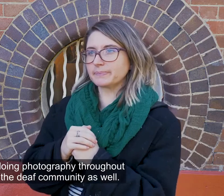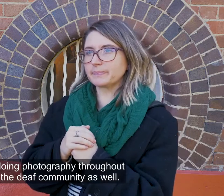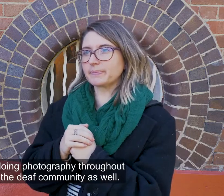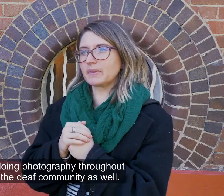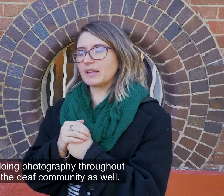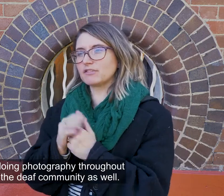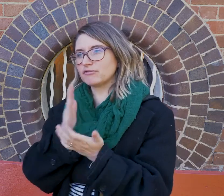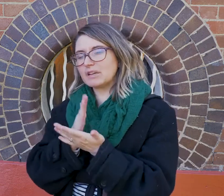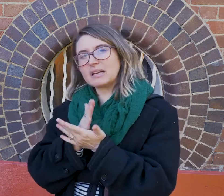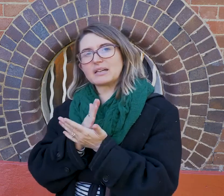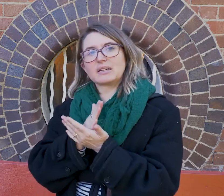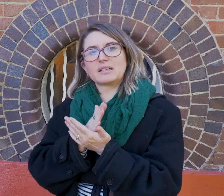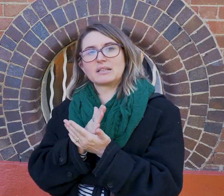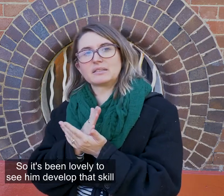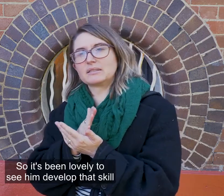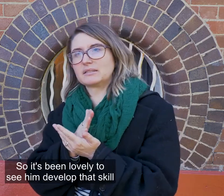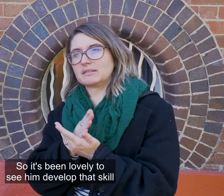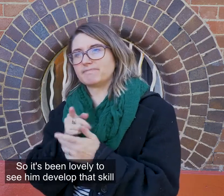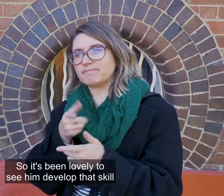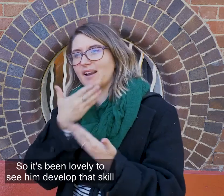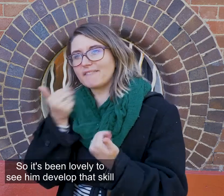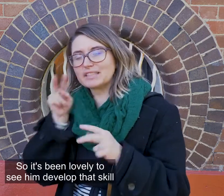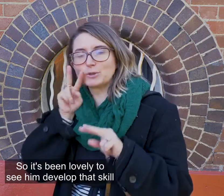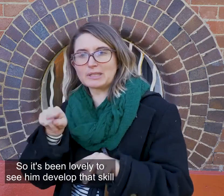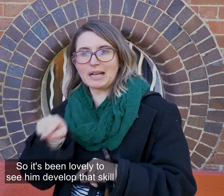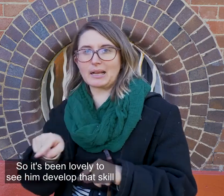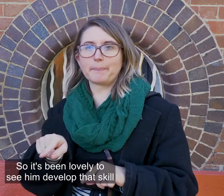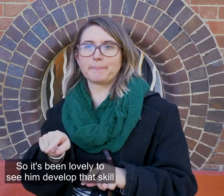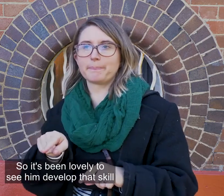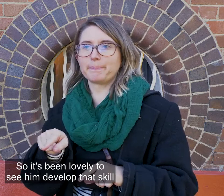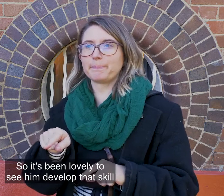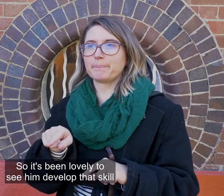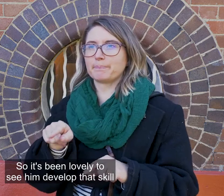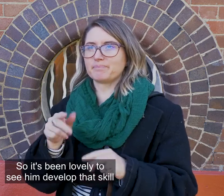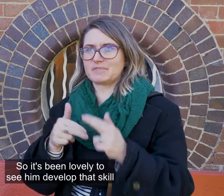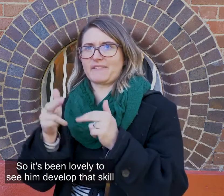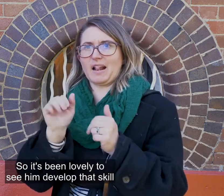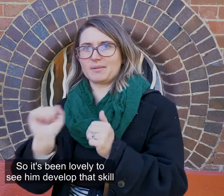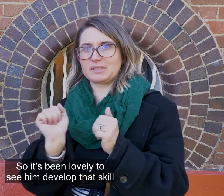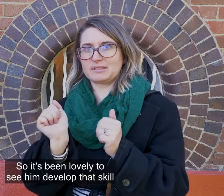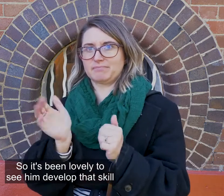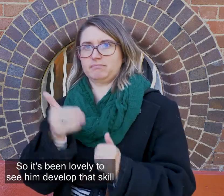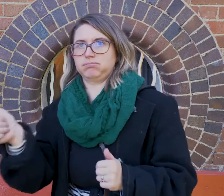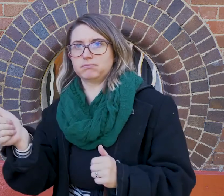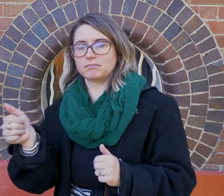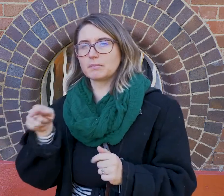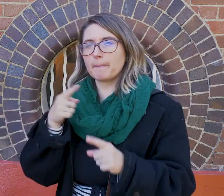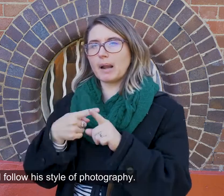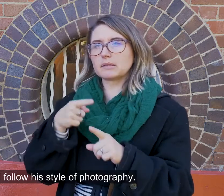well. So it's been lovely to see him develop that skill and